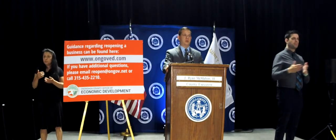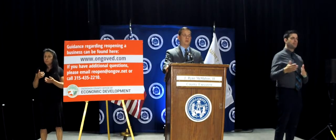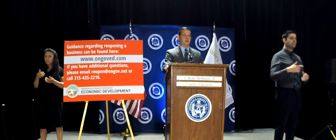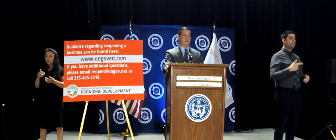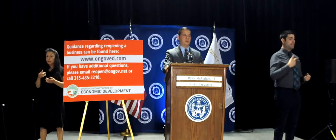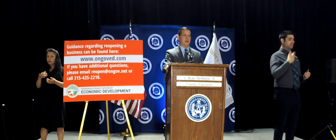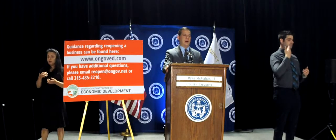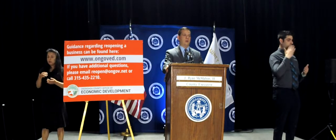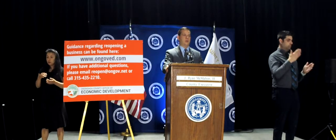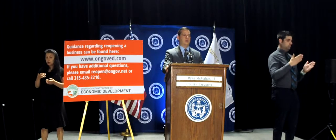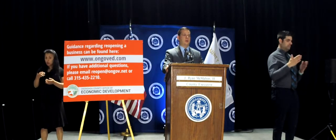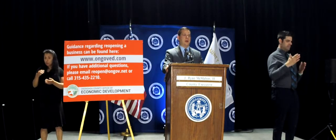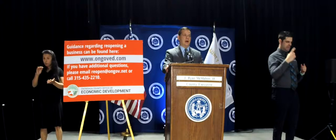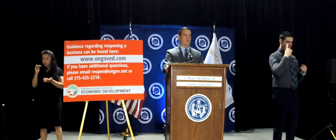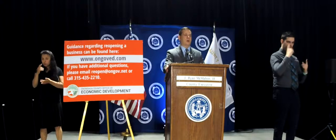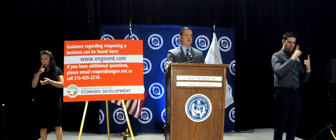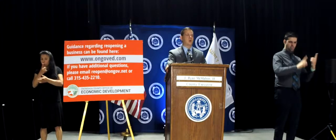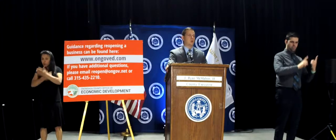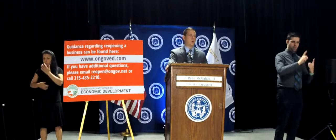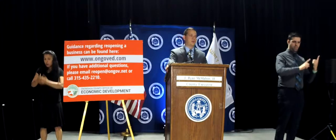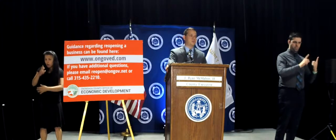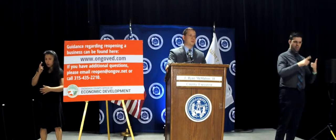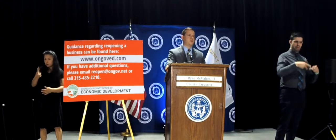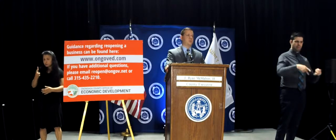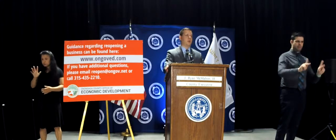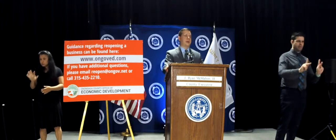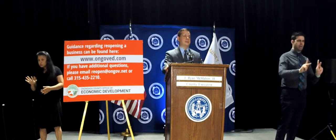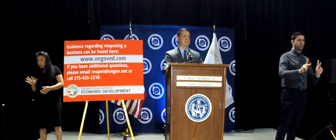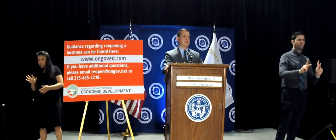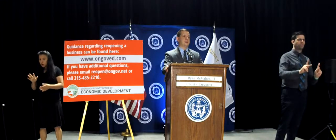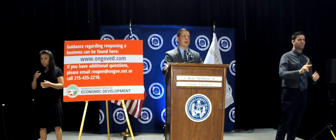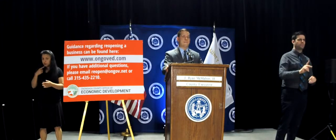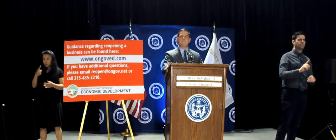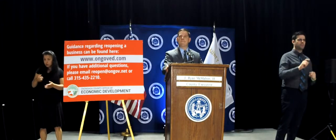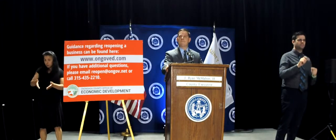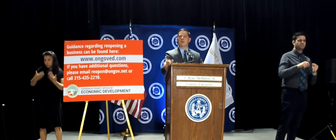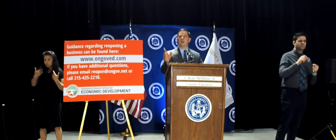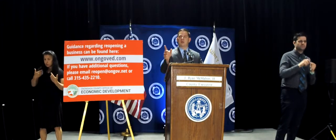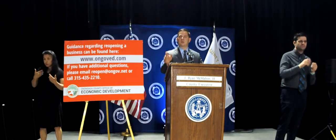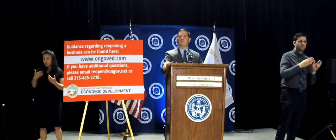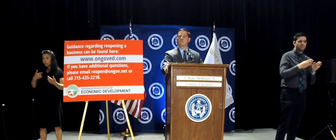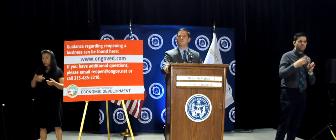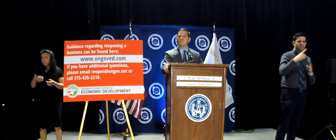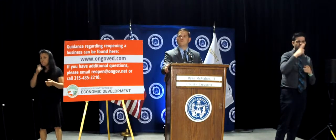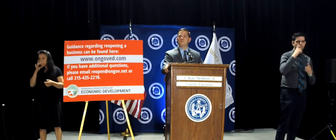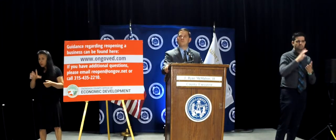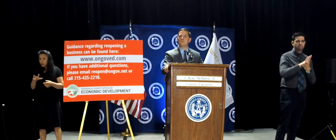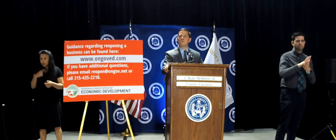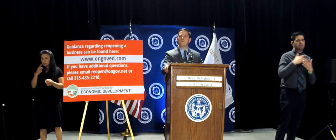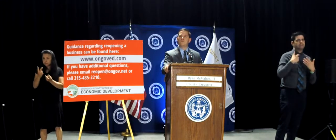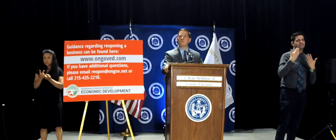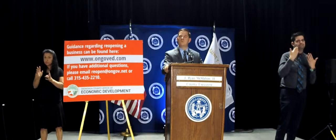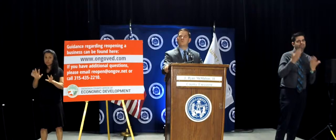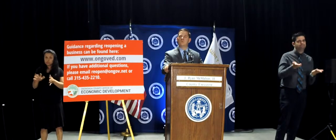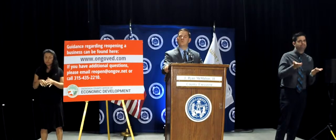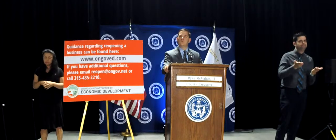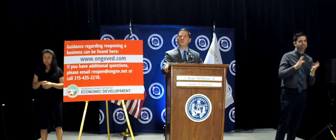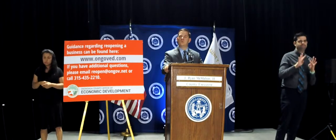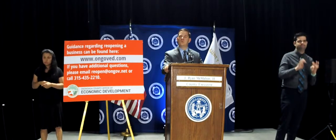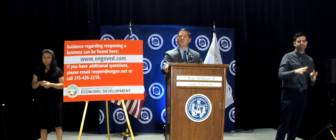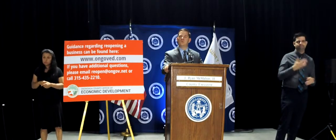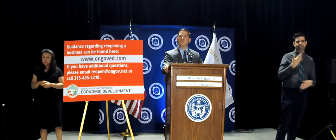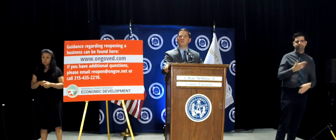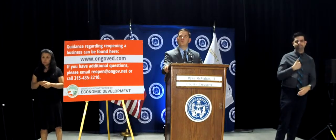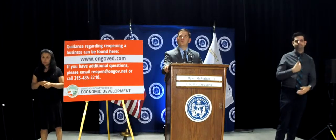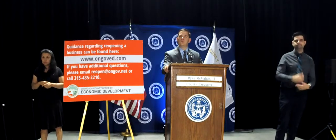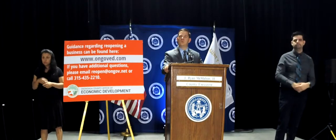are being allowed now, but I don't know any specific plans yet. Hey, Josh. Ryan, some restaurants we've talked to that